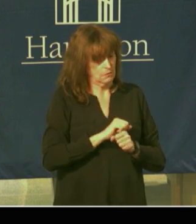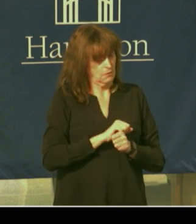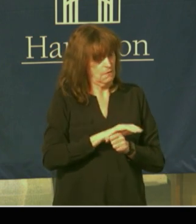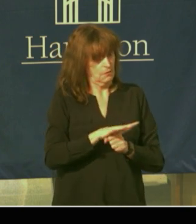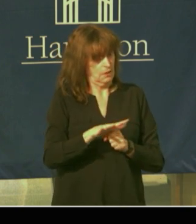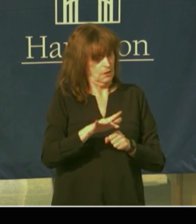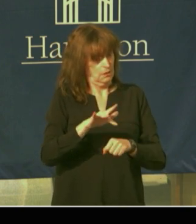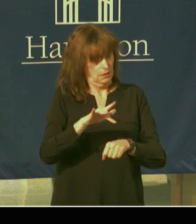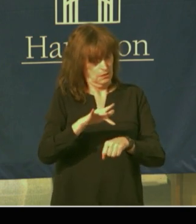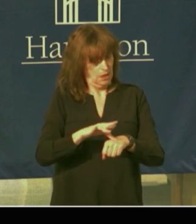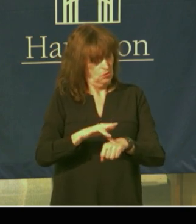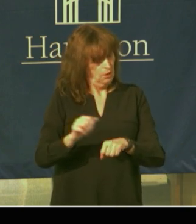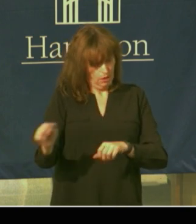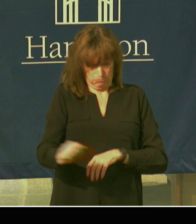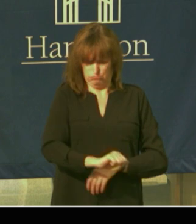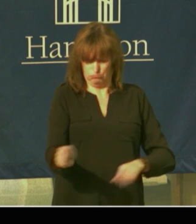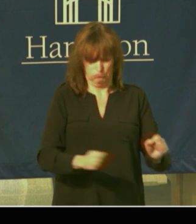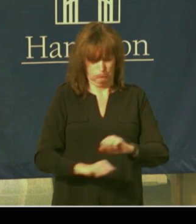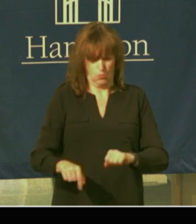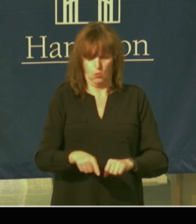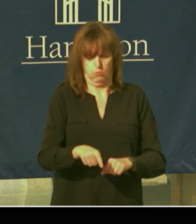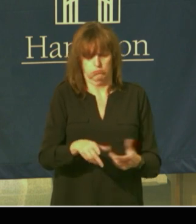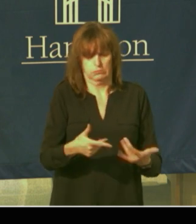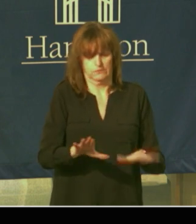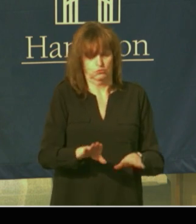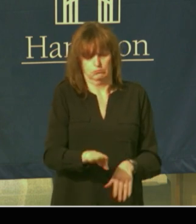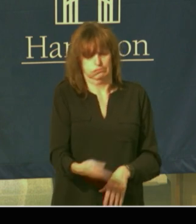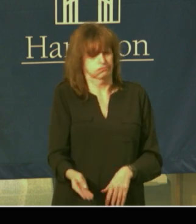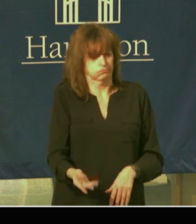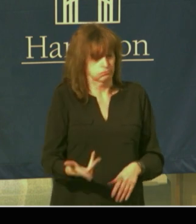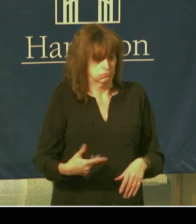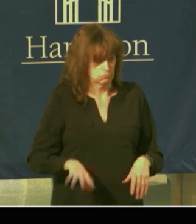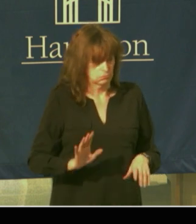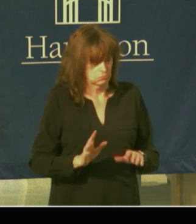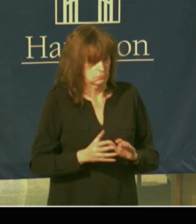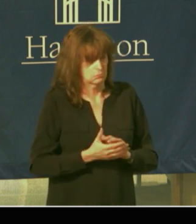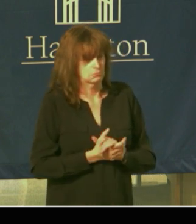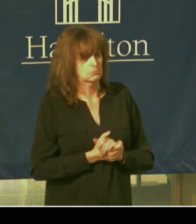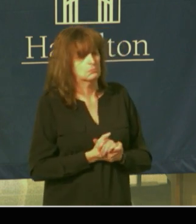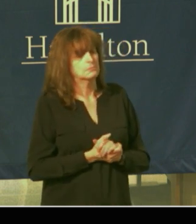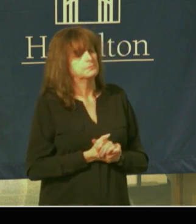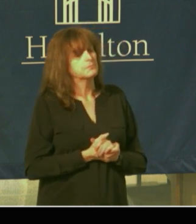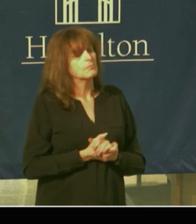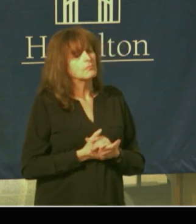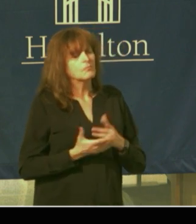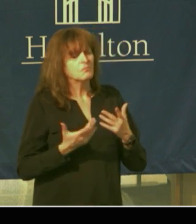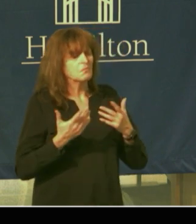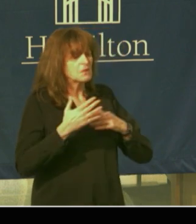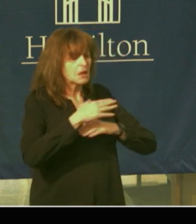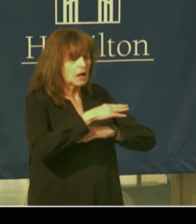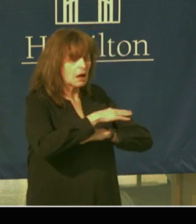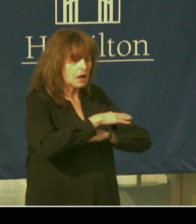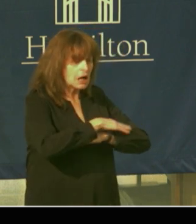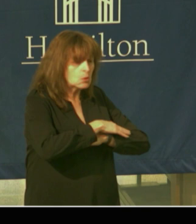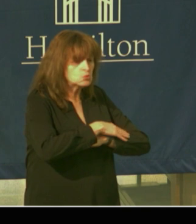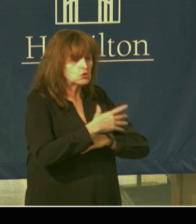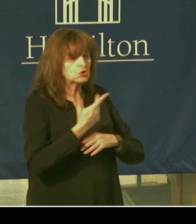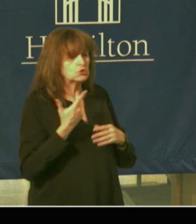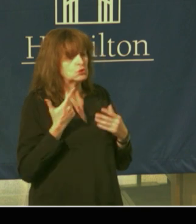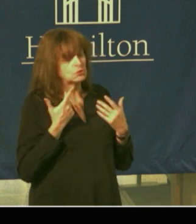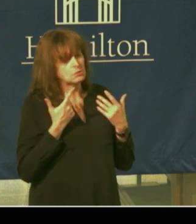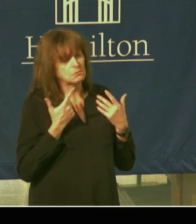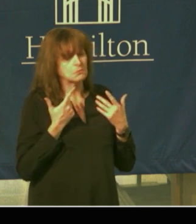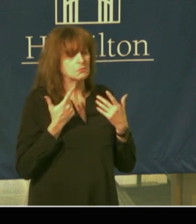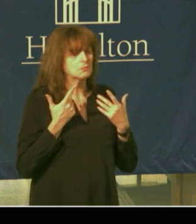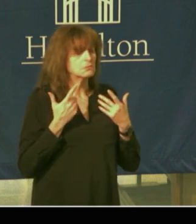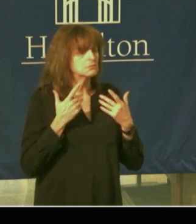how frequent. I know that certainly at many of the counters when the city was still open and people were interacting,